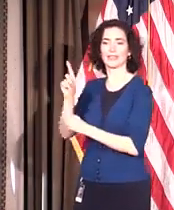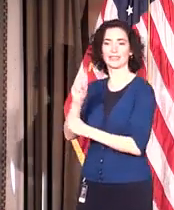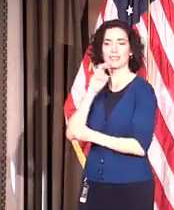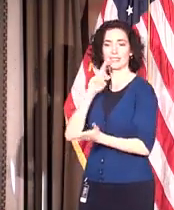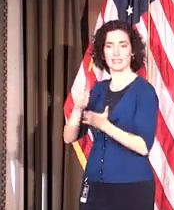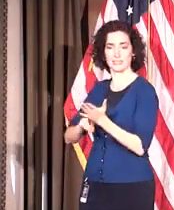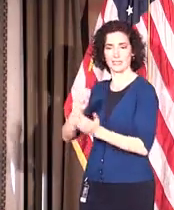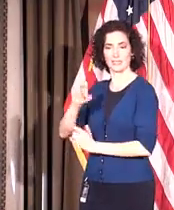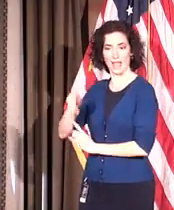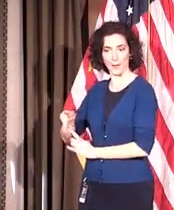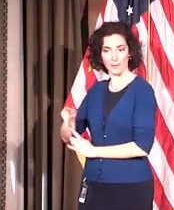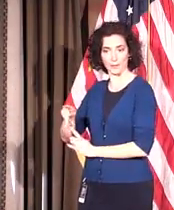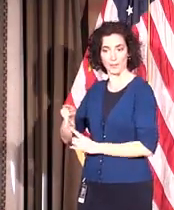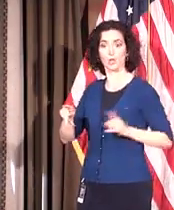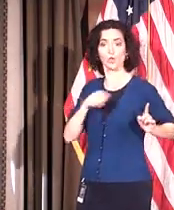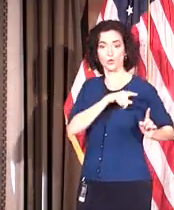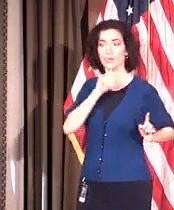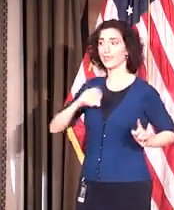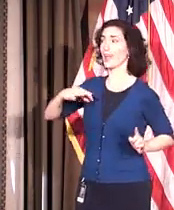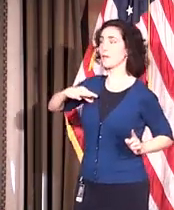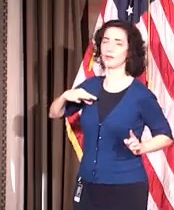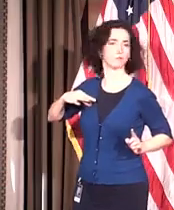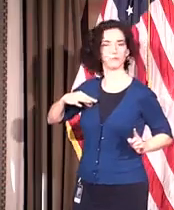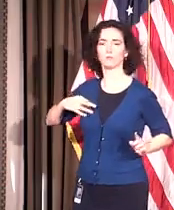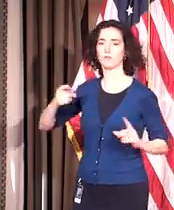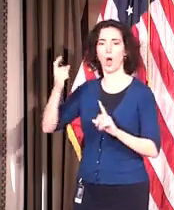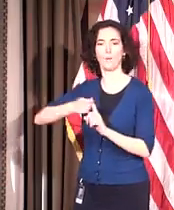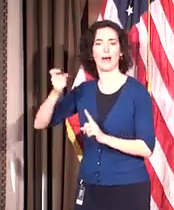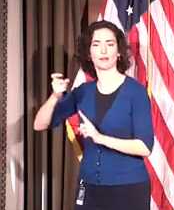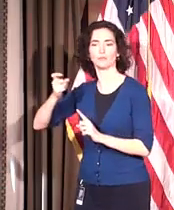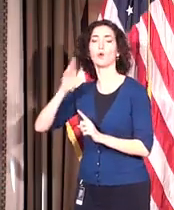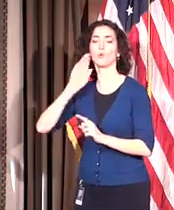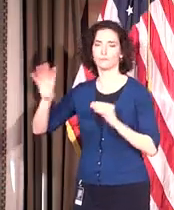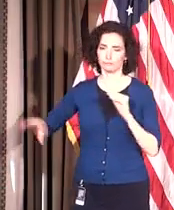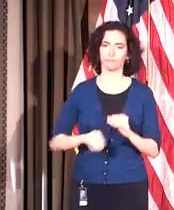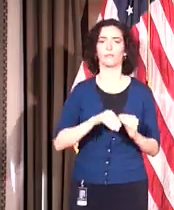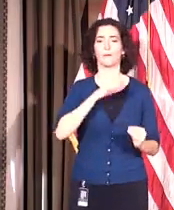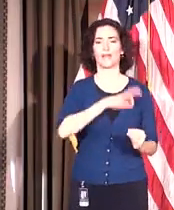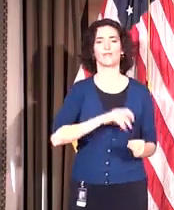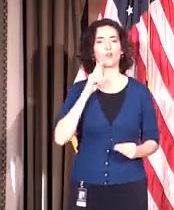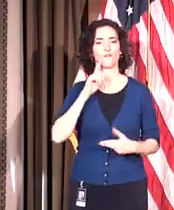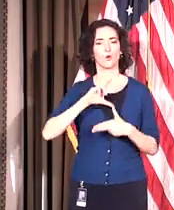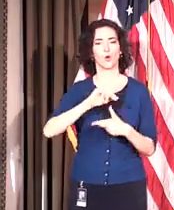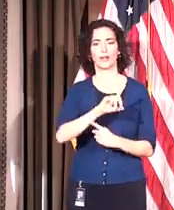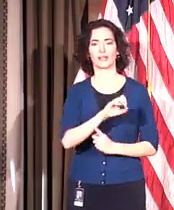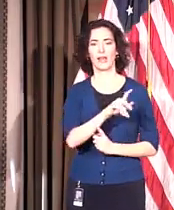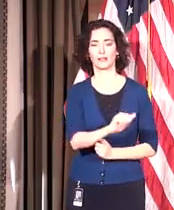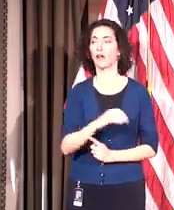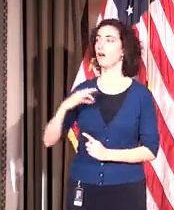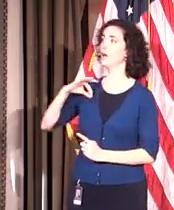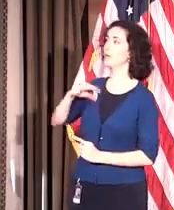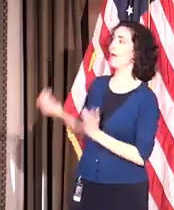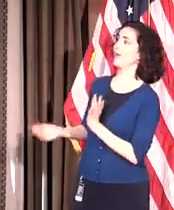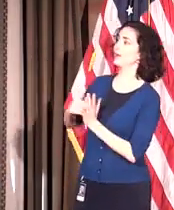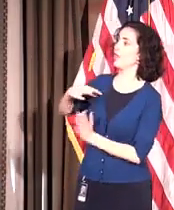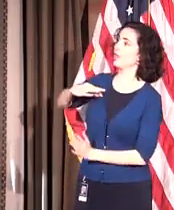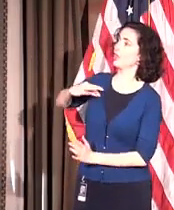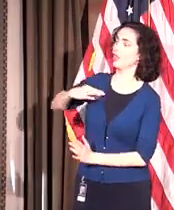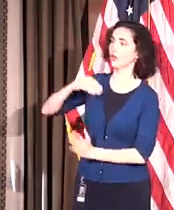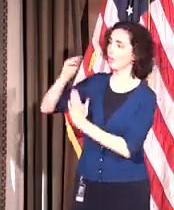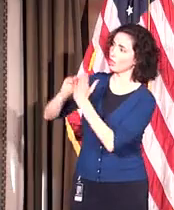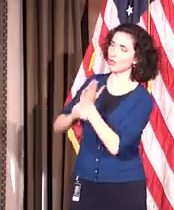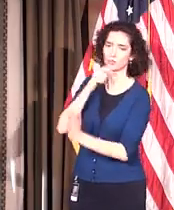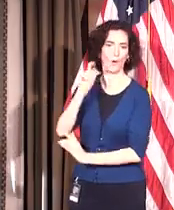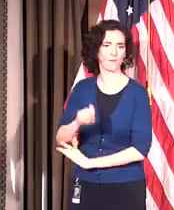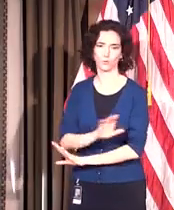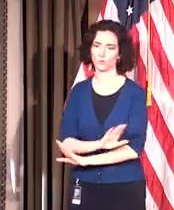the DSNAP benefit for Hurricane Delta. So you don't have to reapply. To find